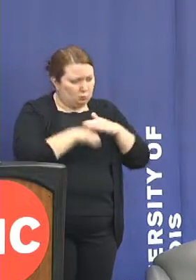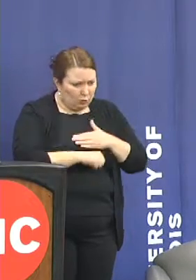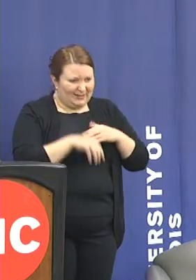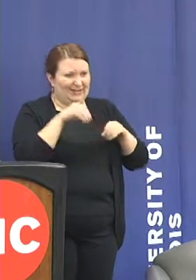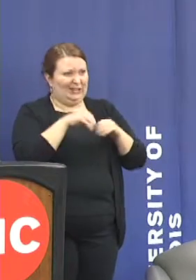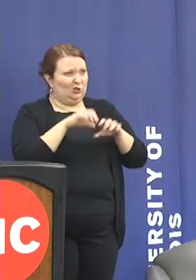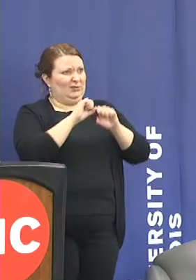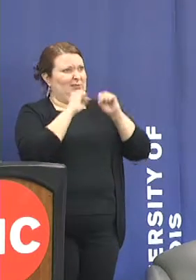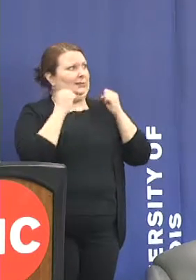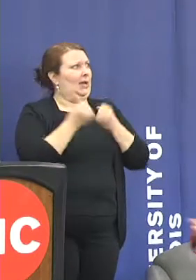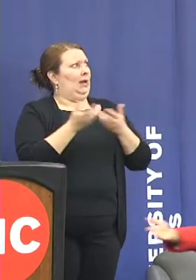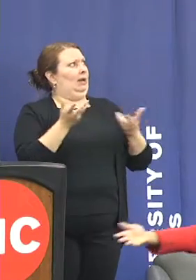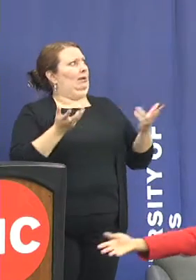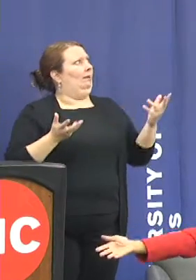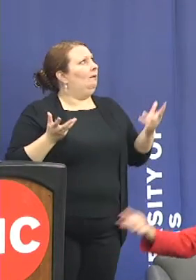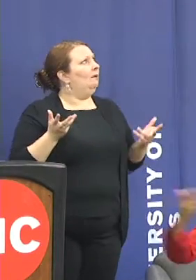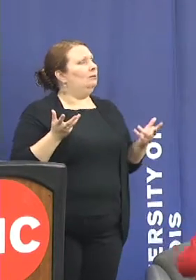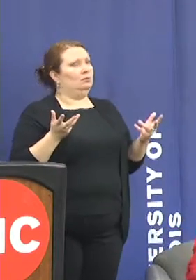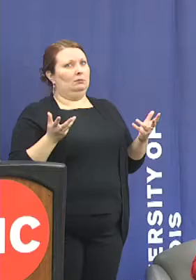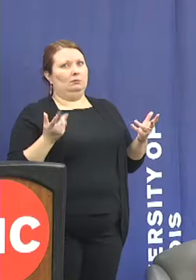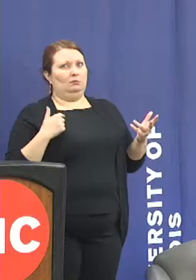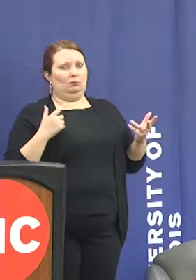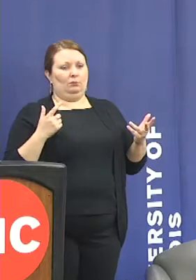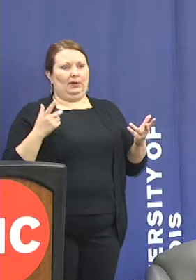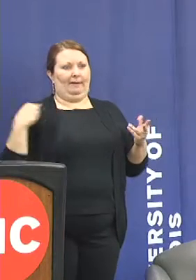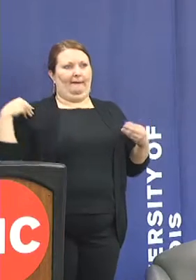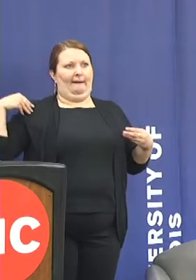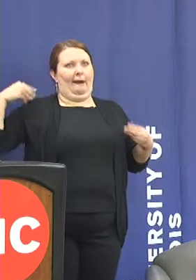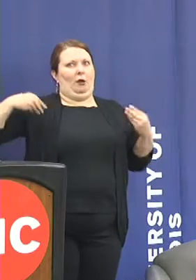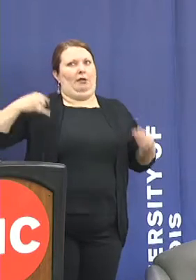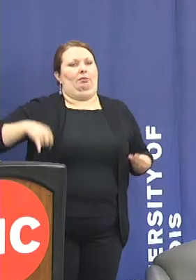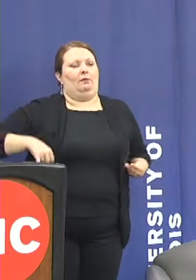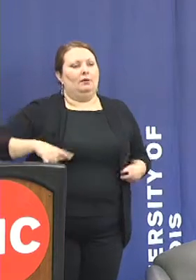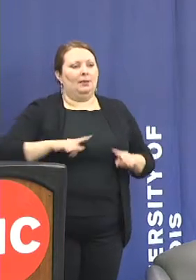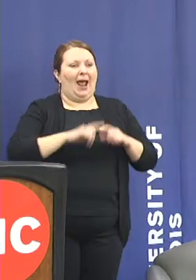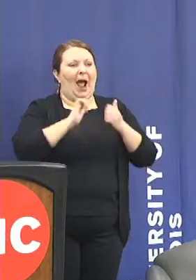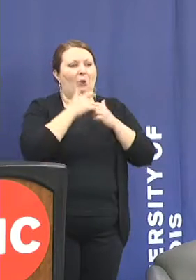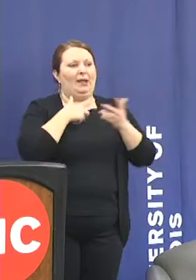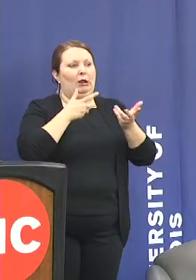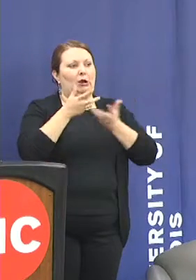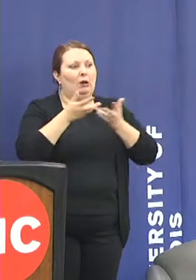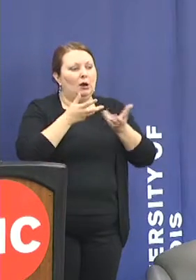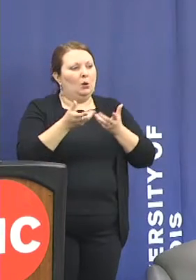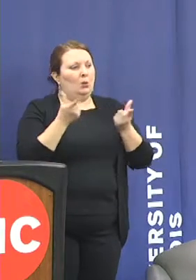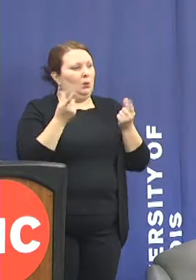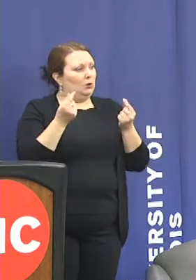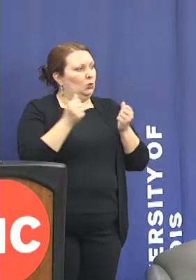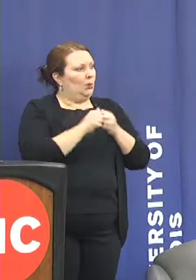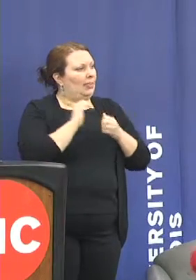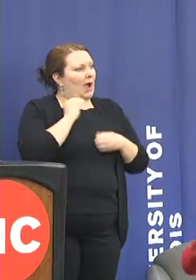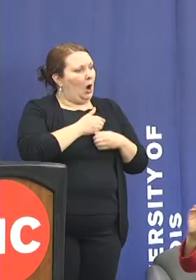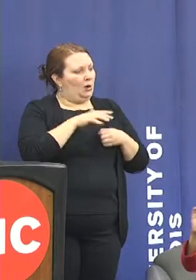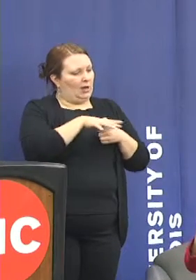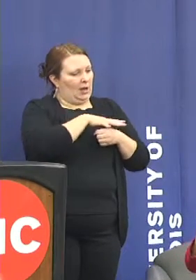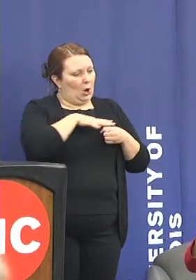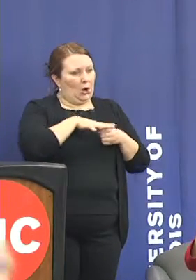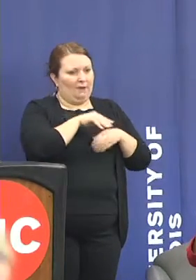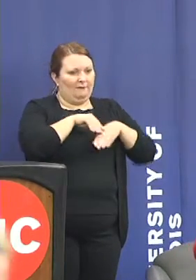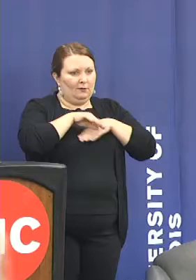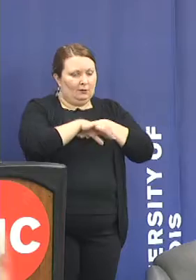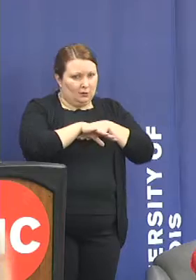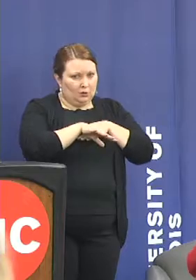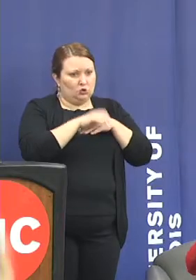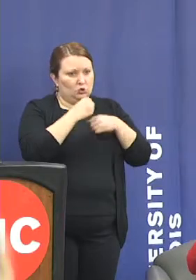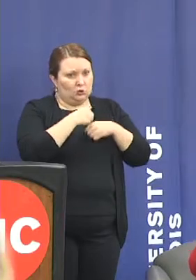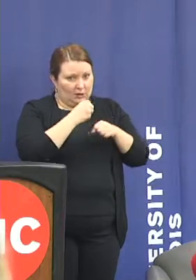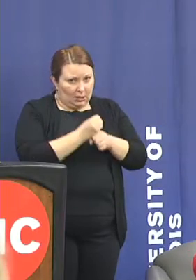into this society or wherever it was that we came from. How we interact and what we do with our circle of influence